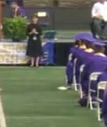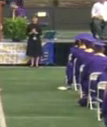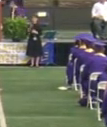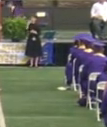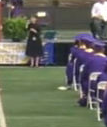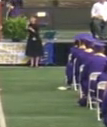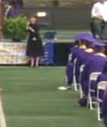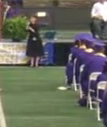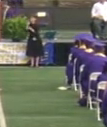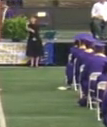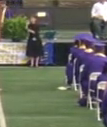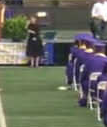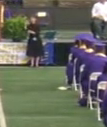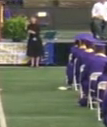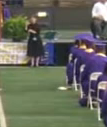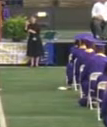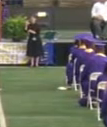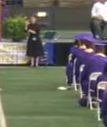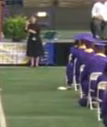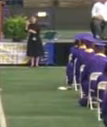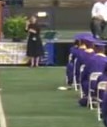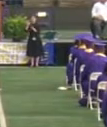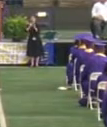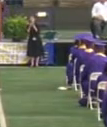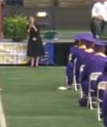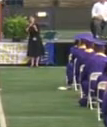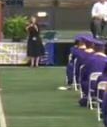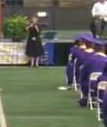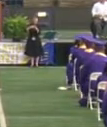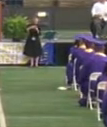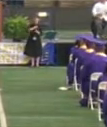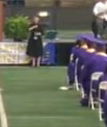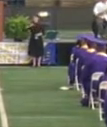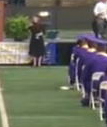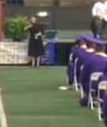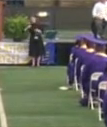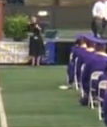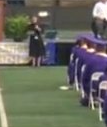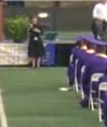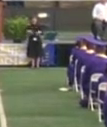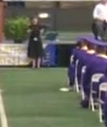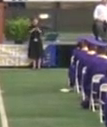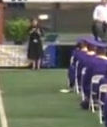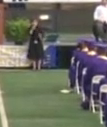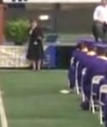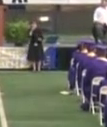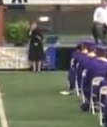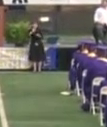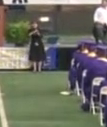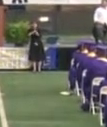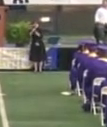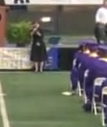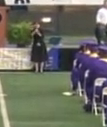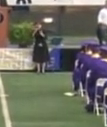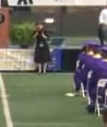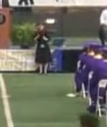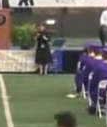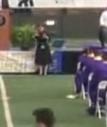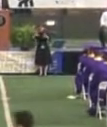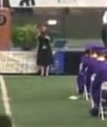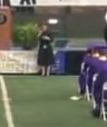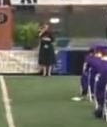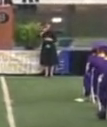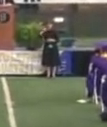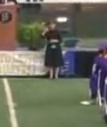Good evening, Eastside families, friends, staff, and most importantly, soon-to-be graduates of the class of